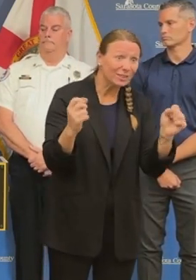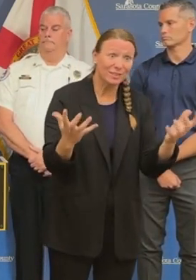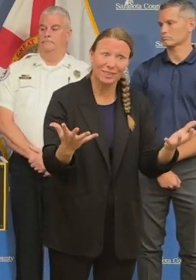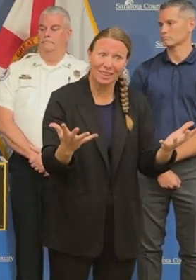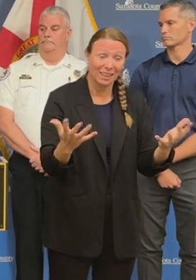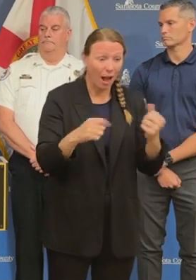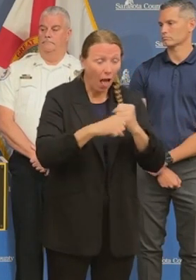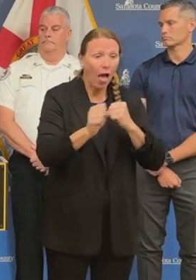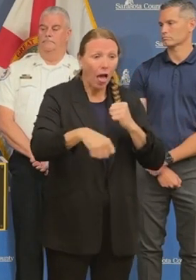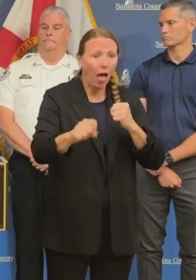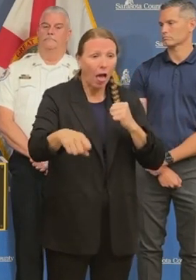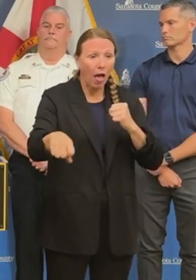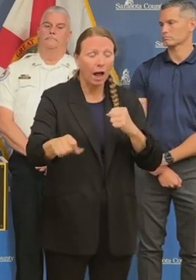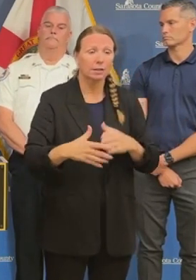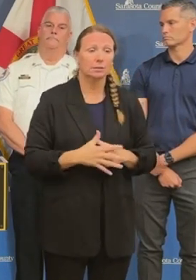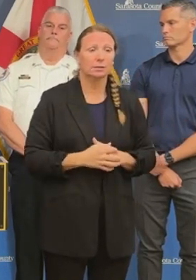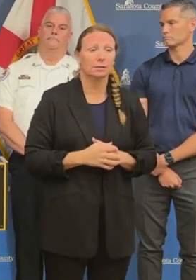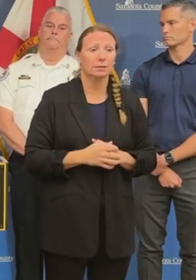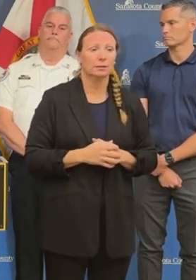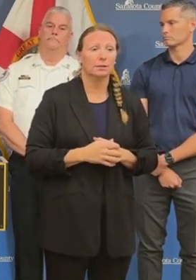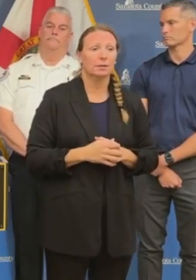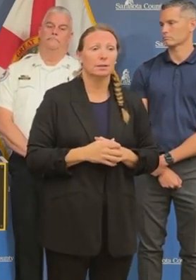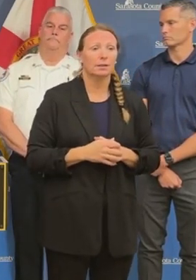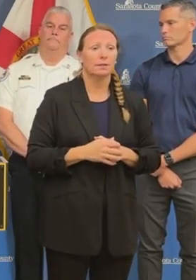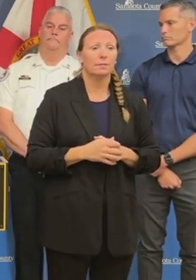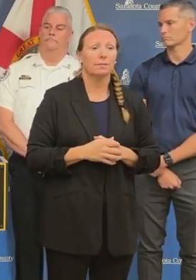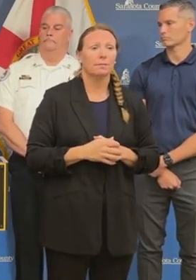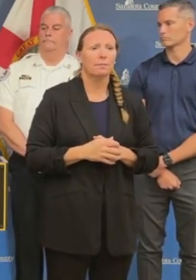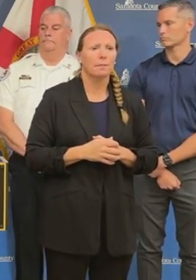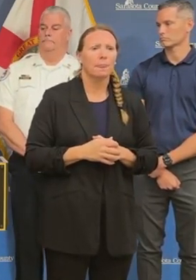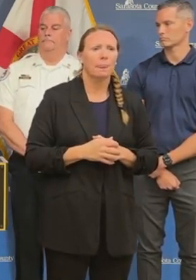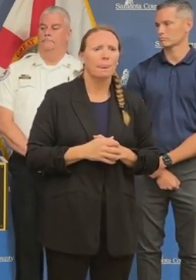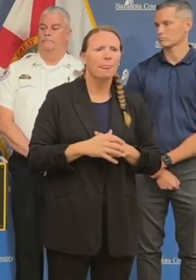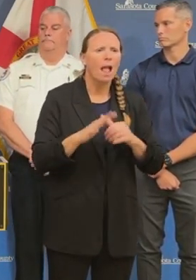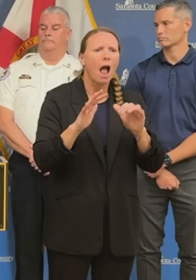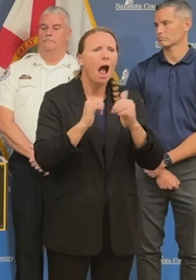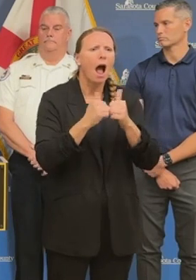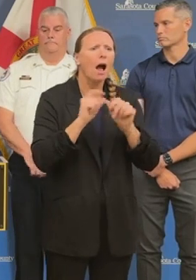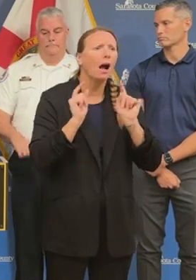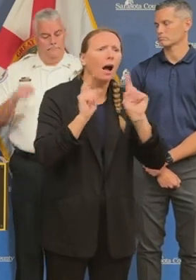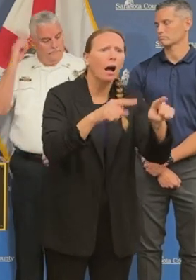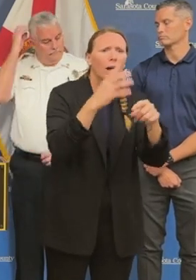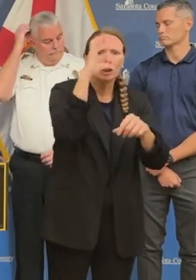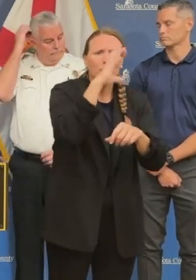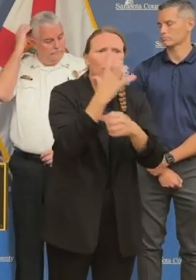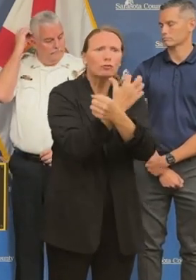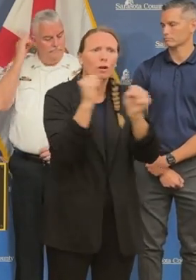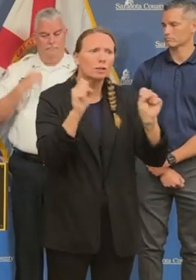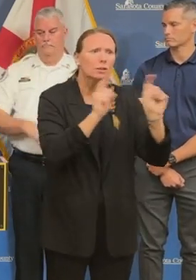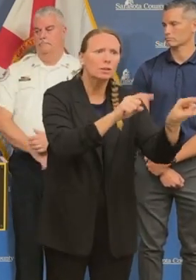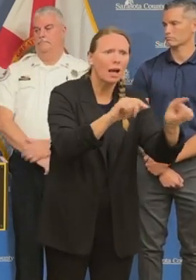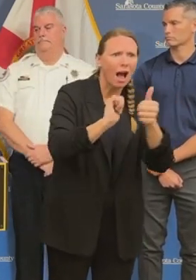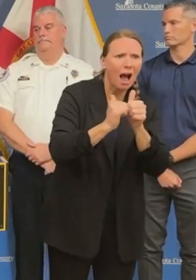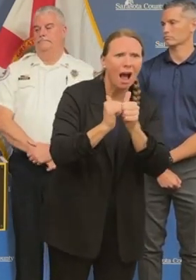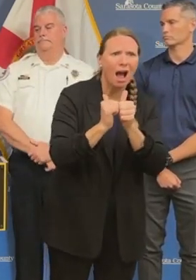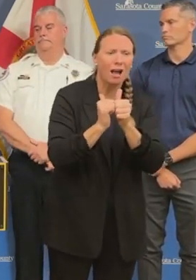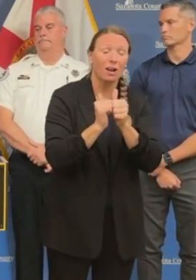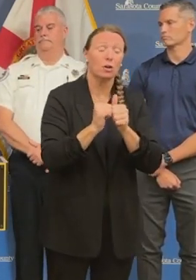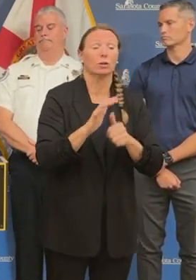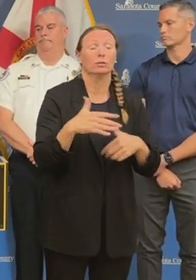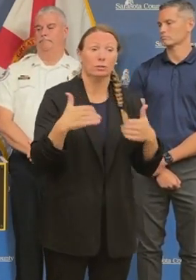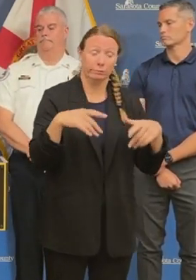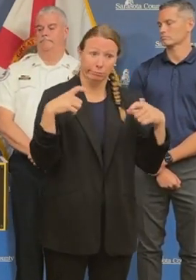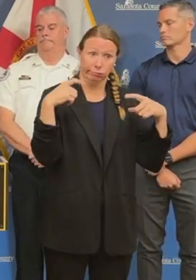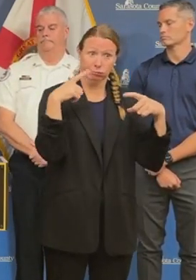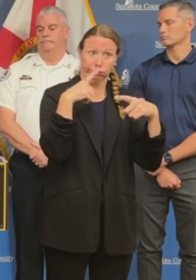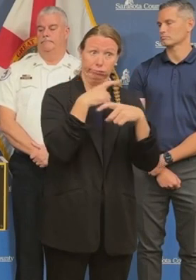there's also a lot of resources that go into going in and doing search and rescue. So if everybody leaves, that makes that process a lot easier. We can